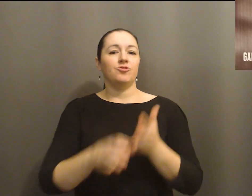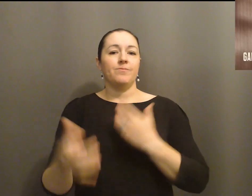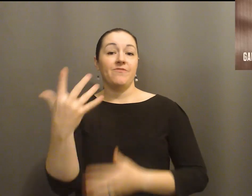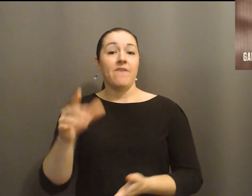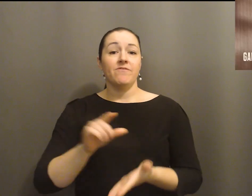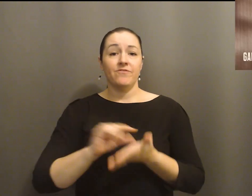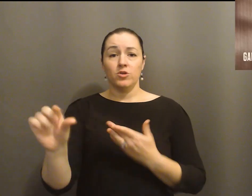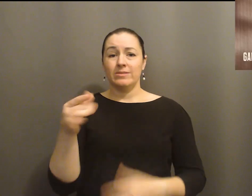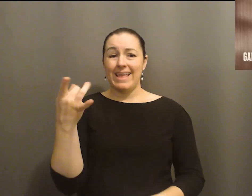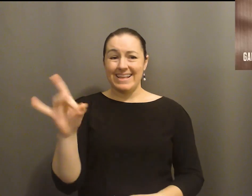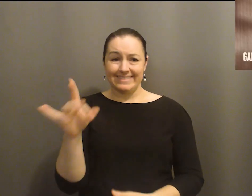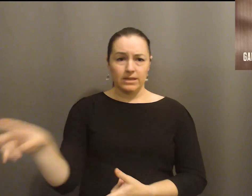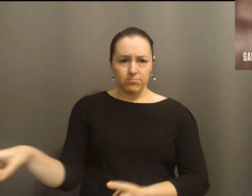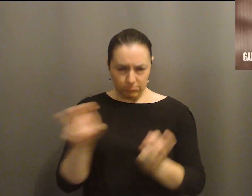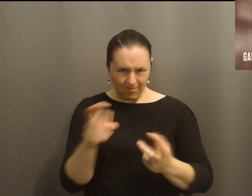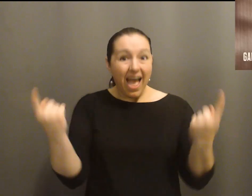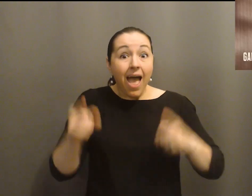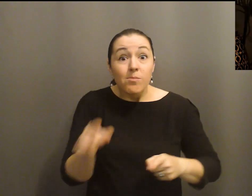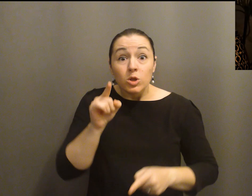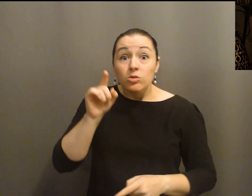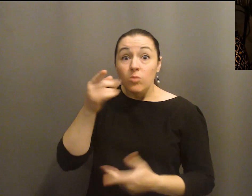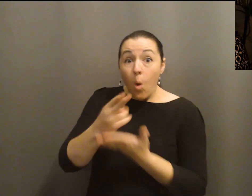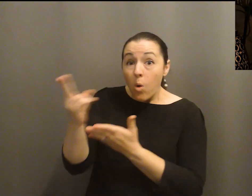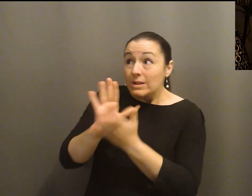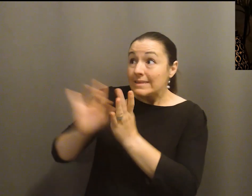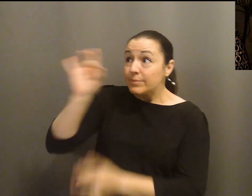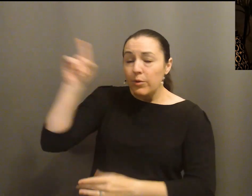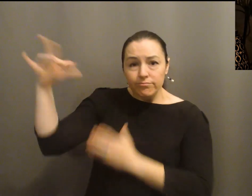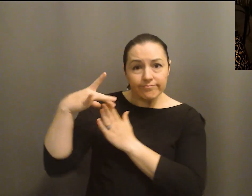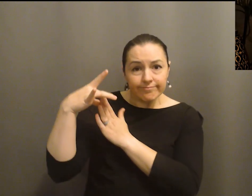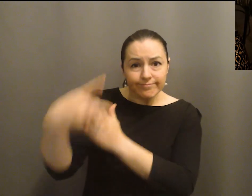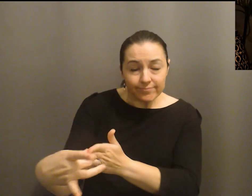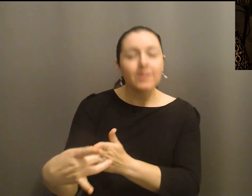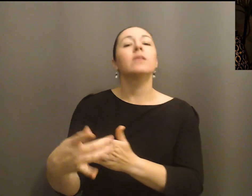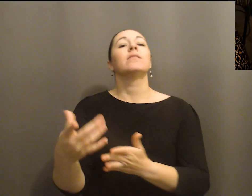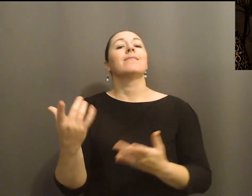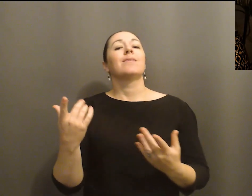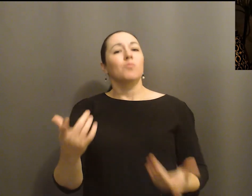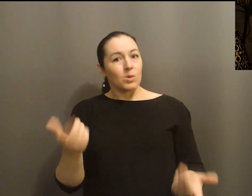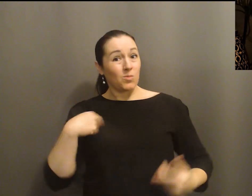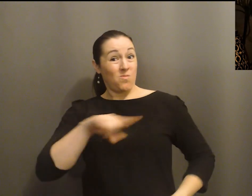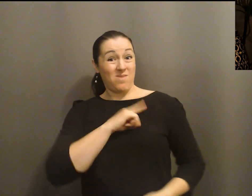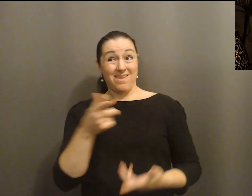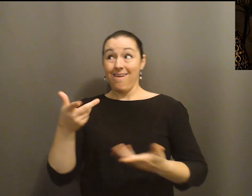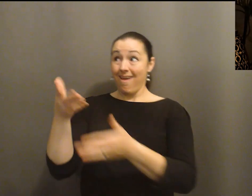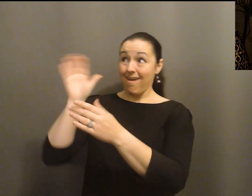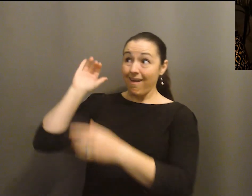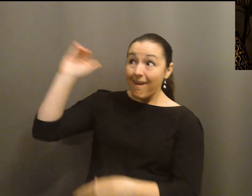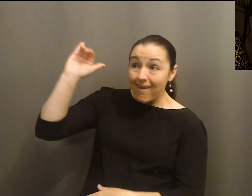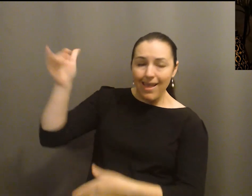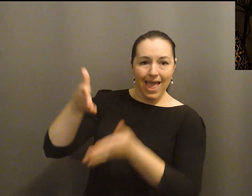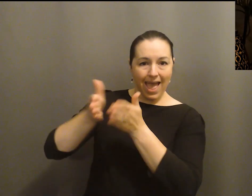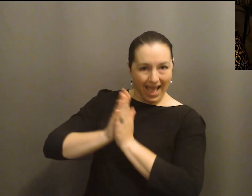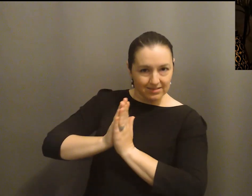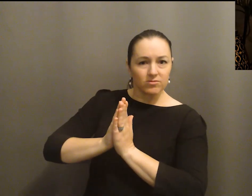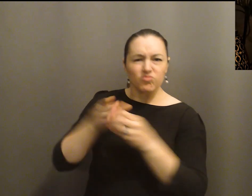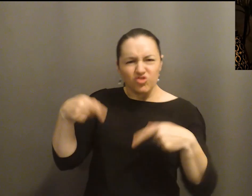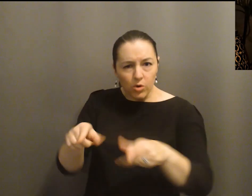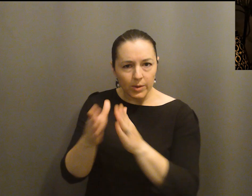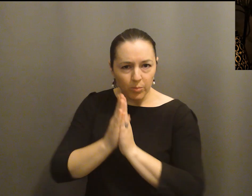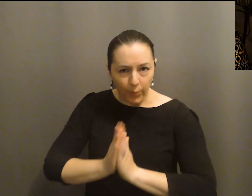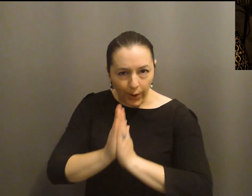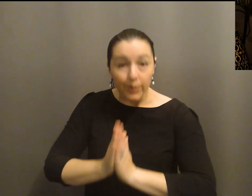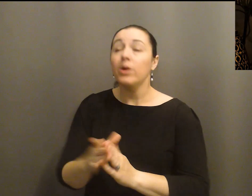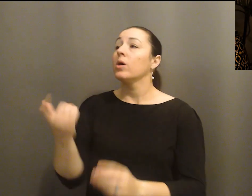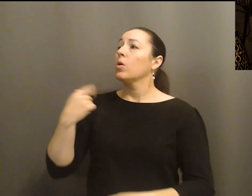But when you are directed by the Spirit He means when we allow When we ask the Holy Spirit This is prayer When we ask